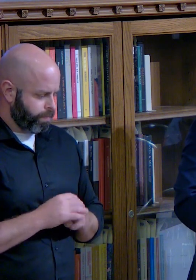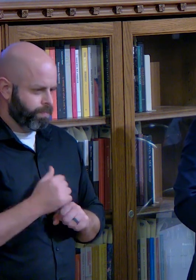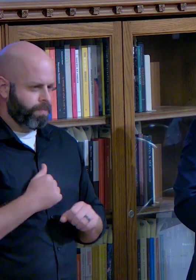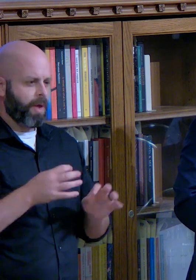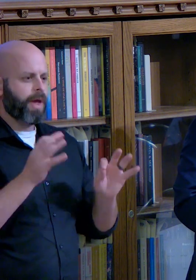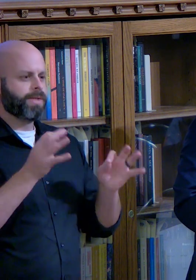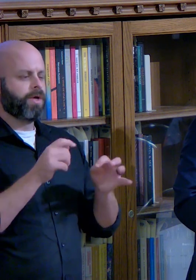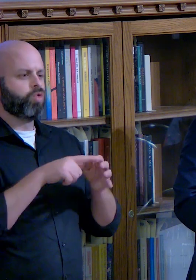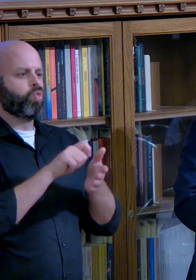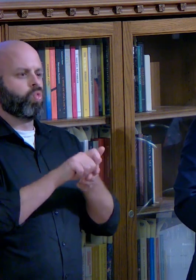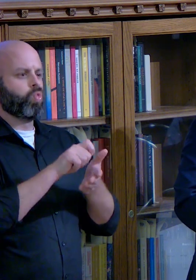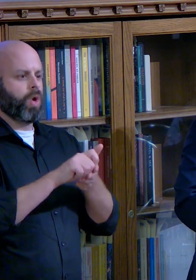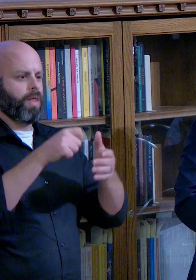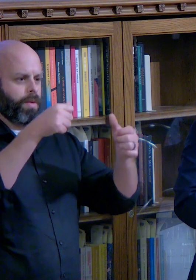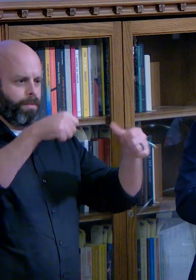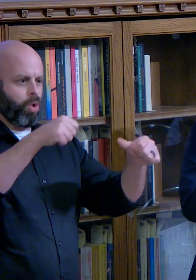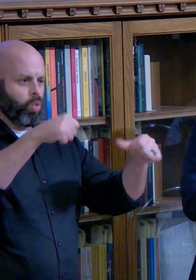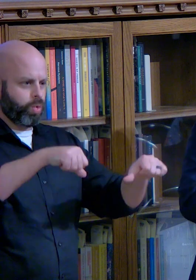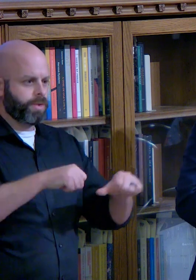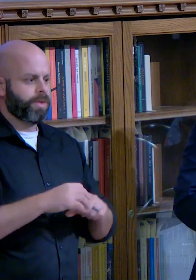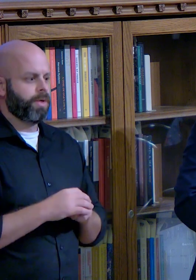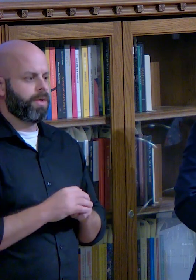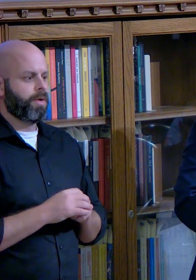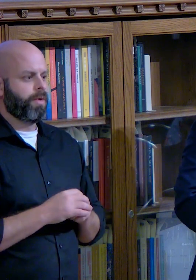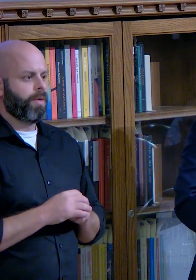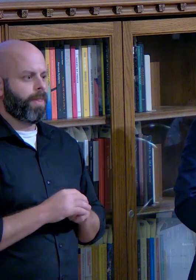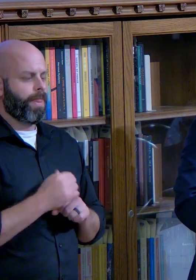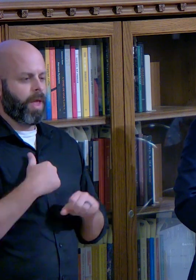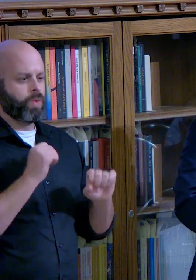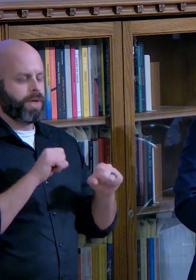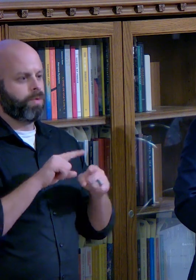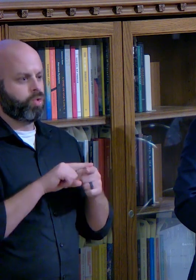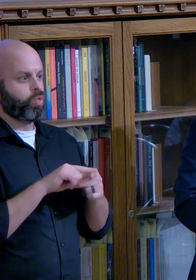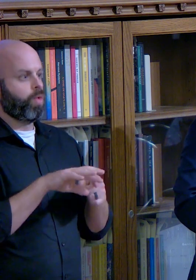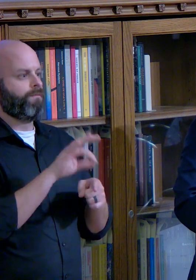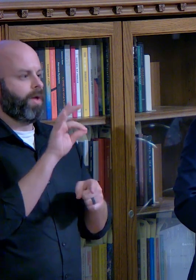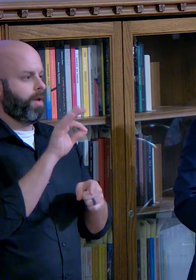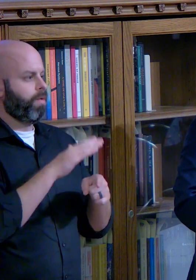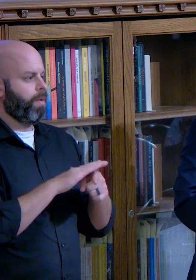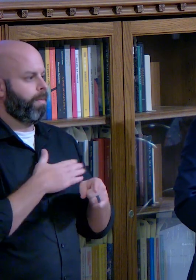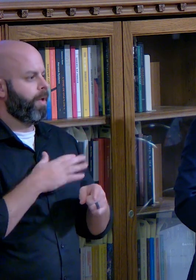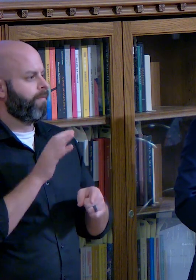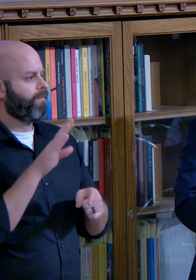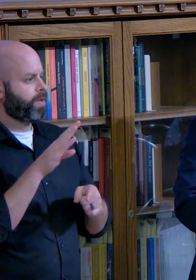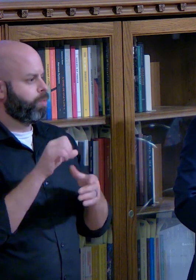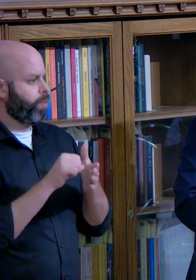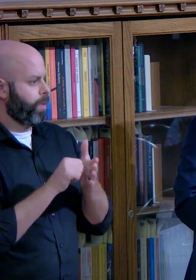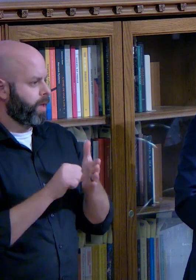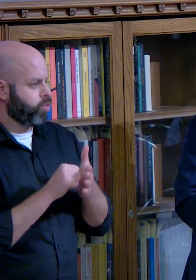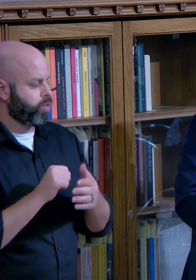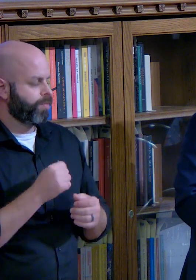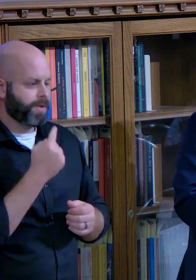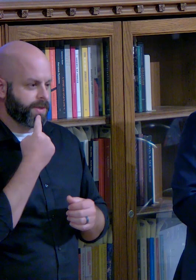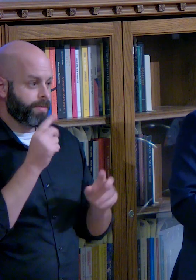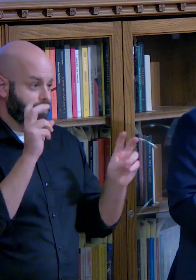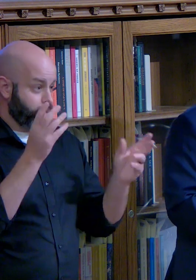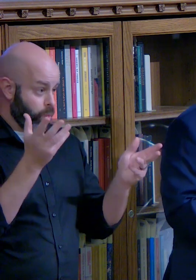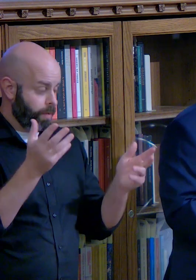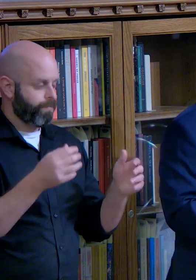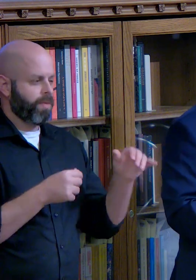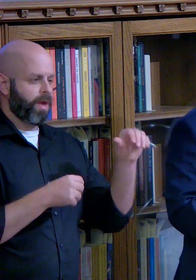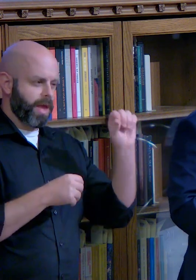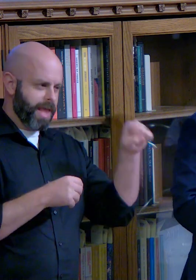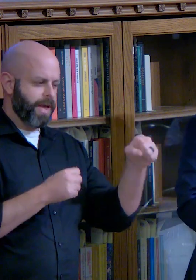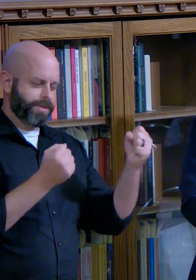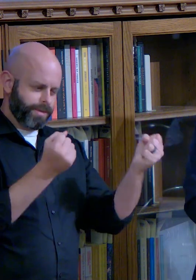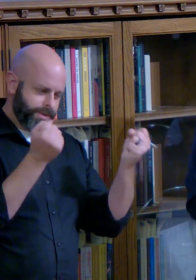this post which I was able to pull up on my Facebook page yes there are tons of